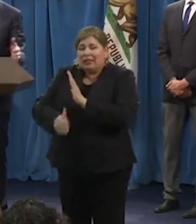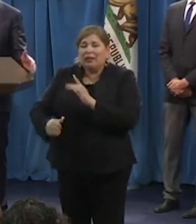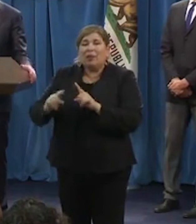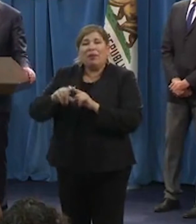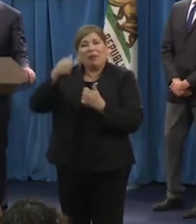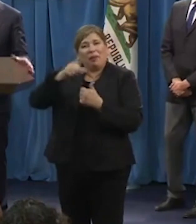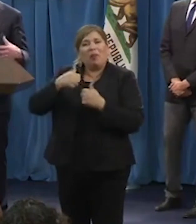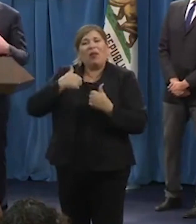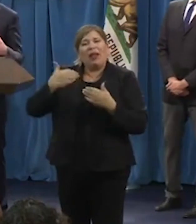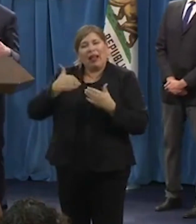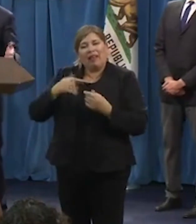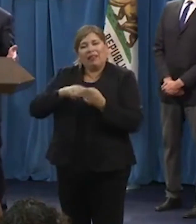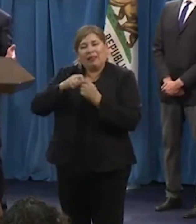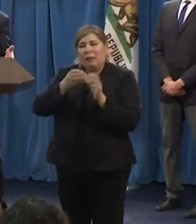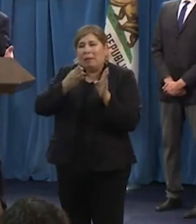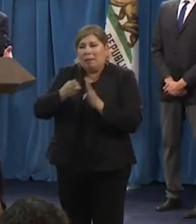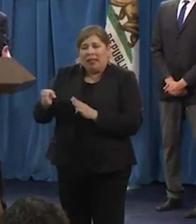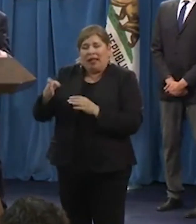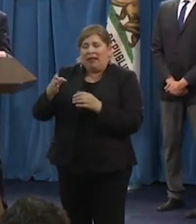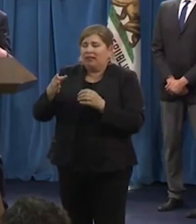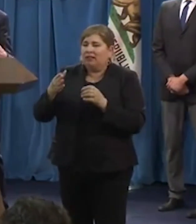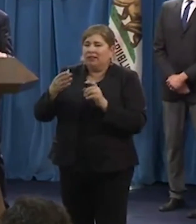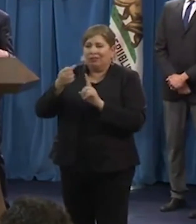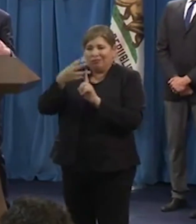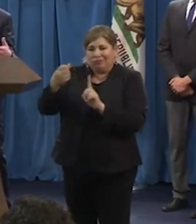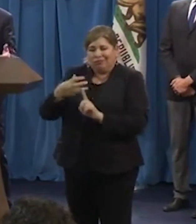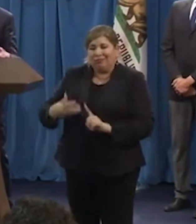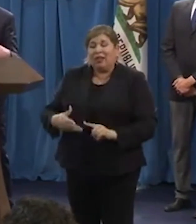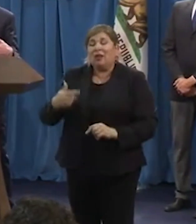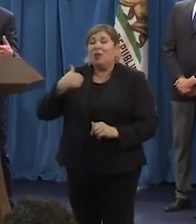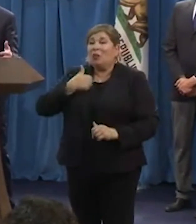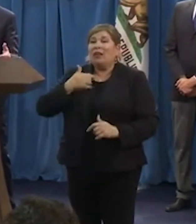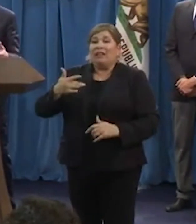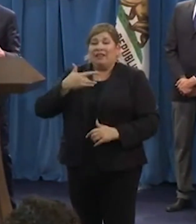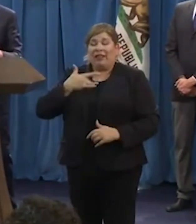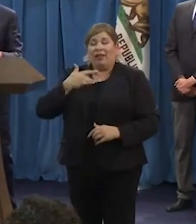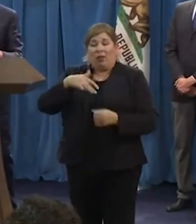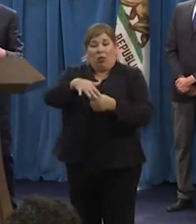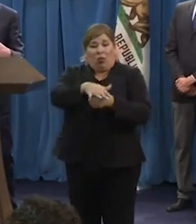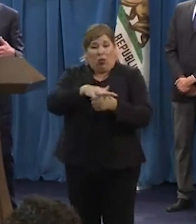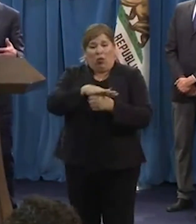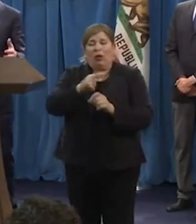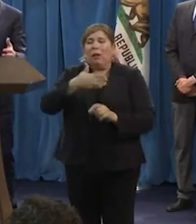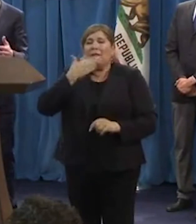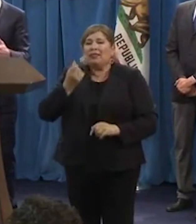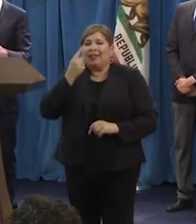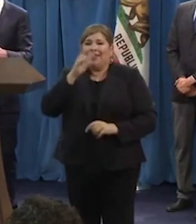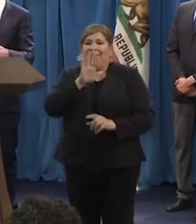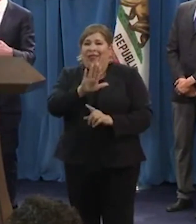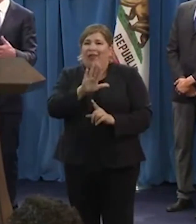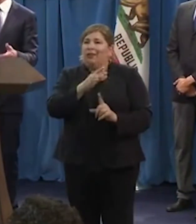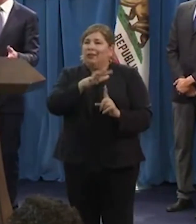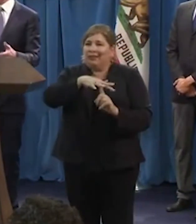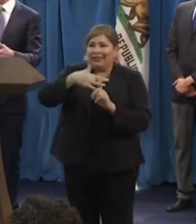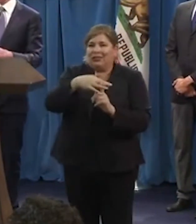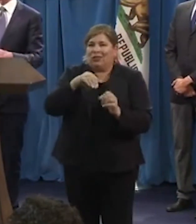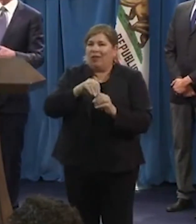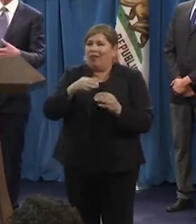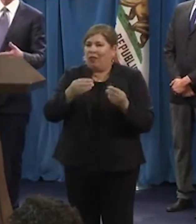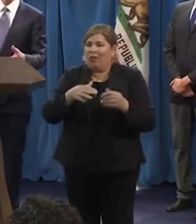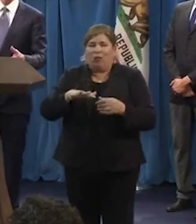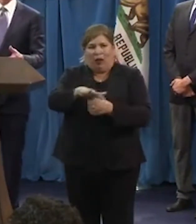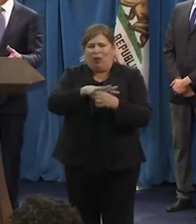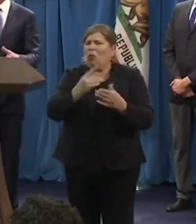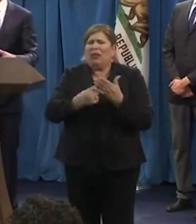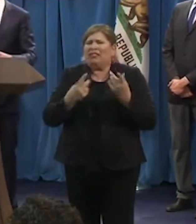in detail. We believe localism is determinative in terms of understanding the conditions on the ground. I say we're a nation state. What do I mean by